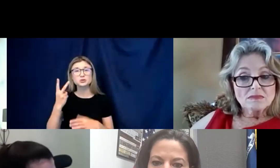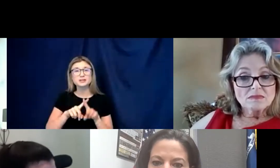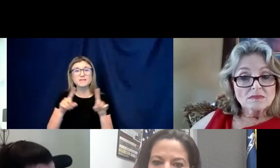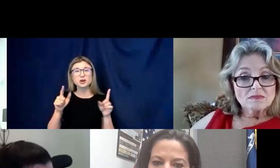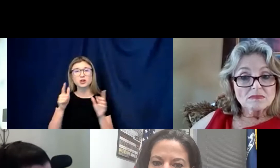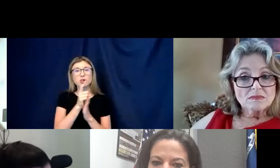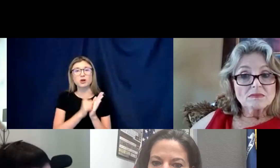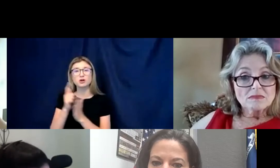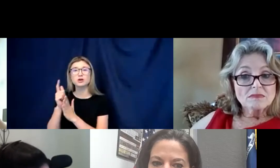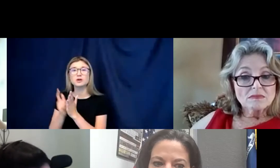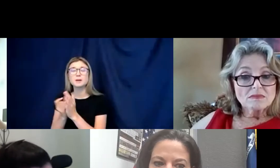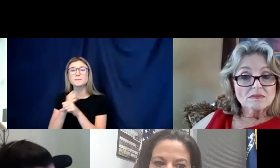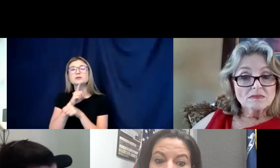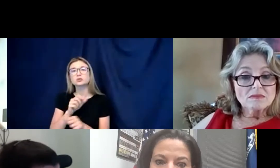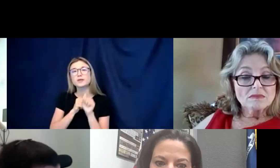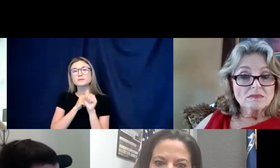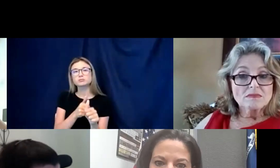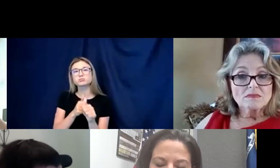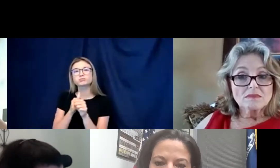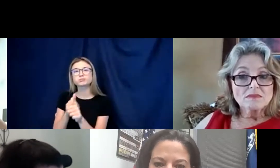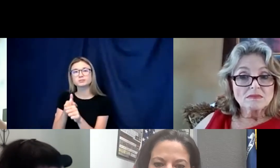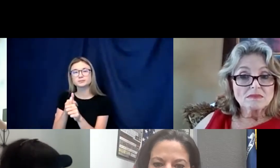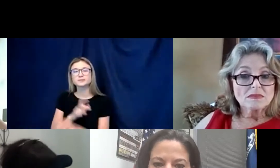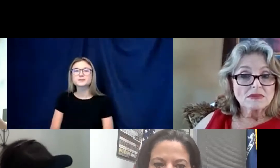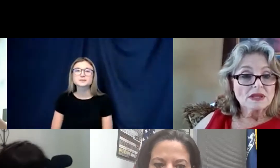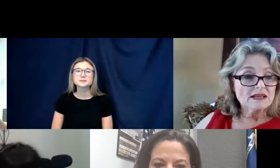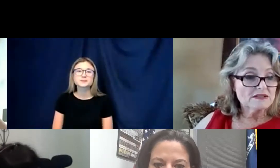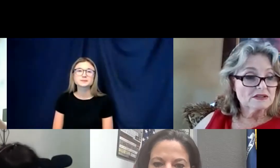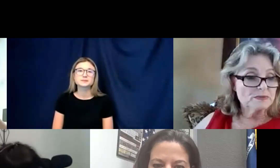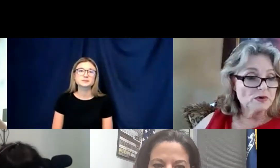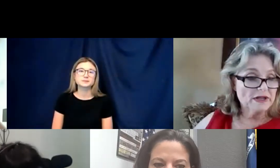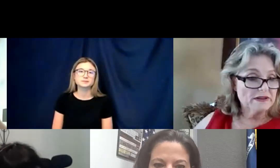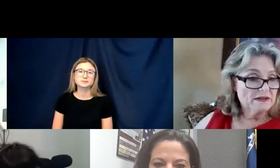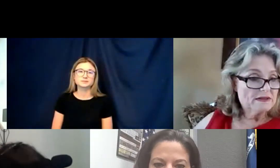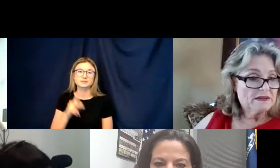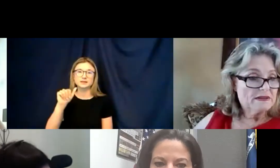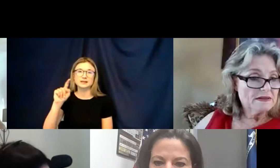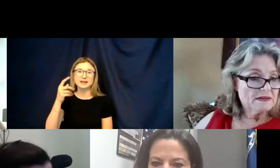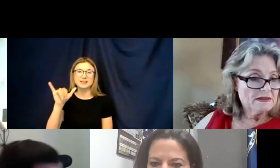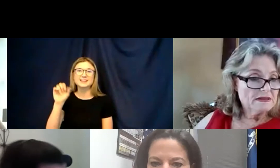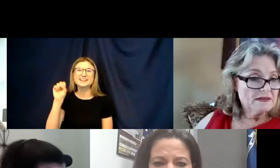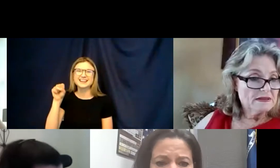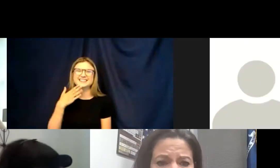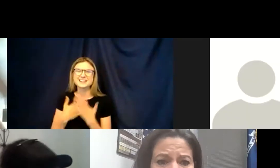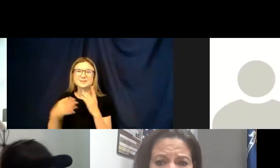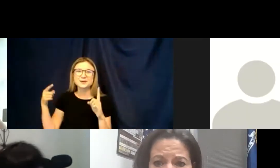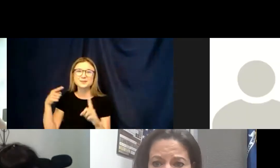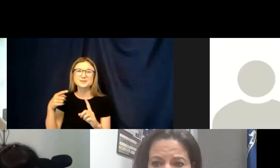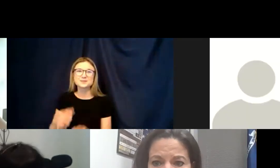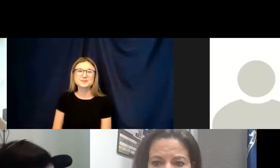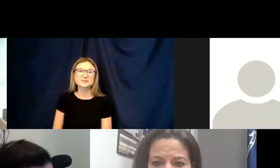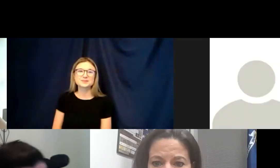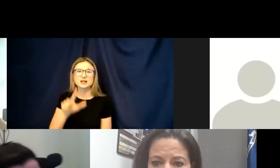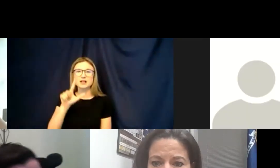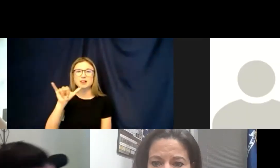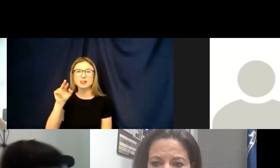sure that they're doing what they need to do on the front end. Yes, good point. And Lynette had her